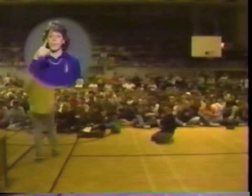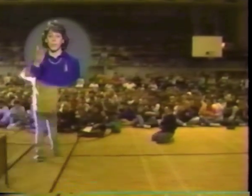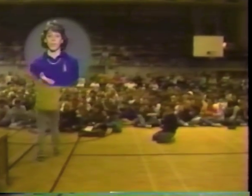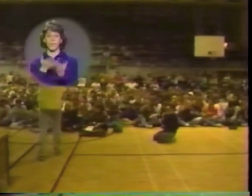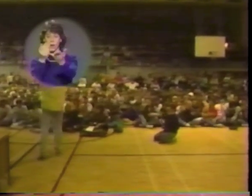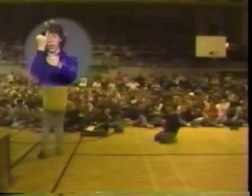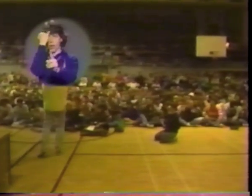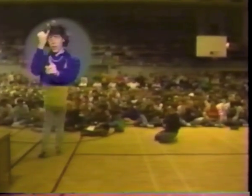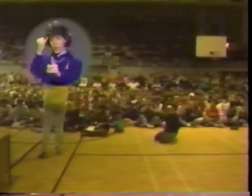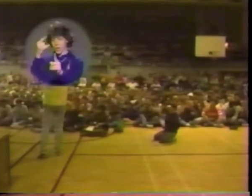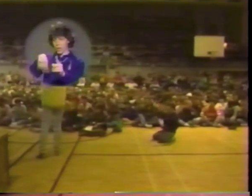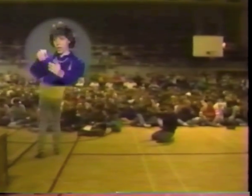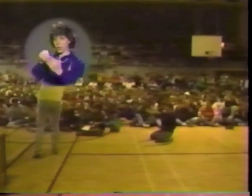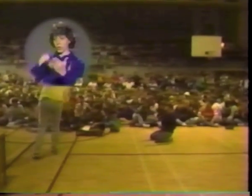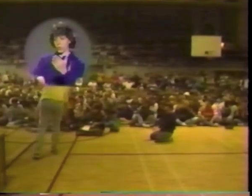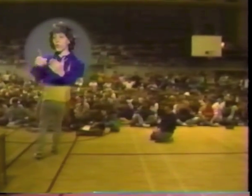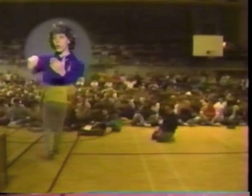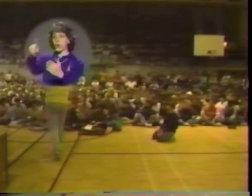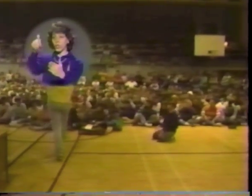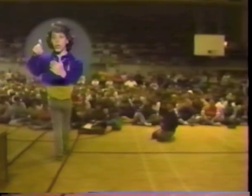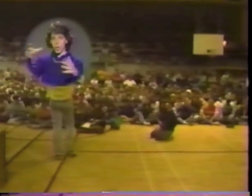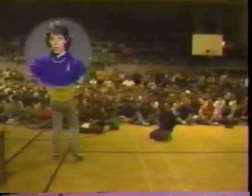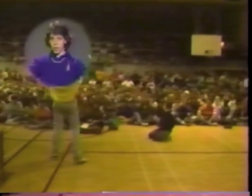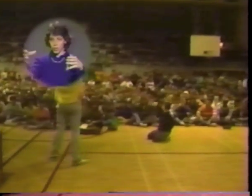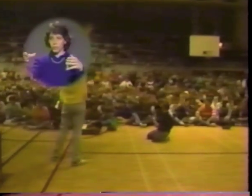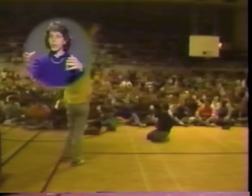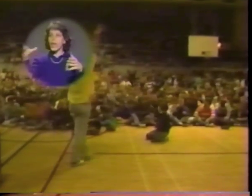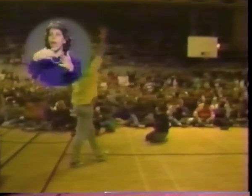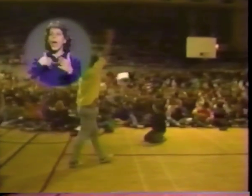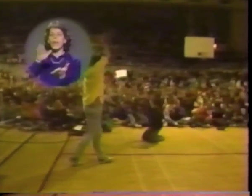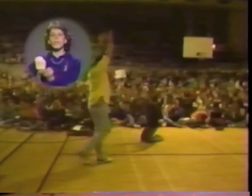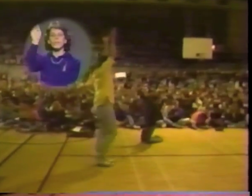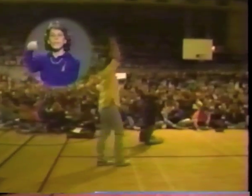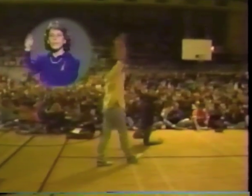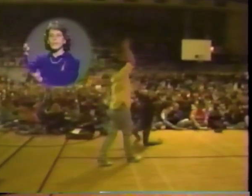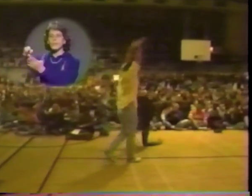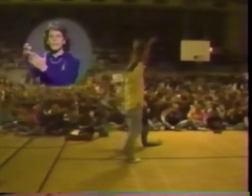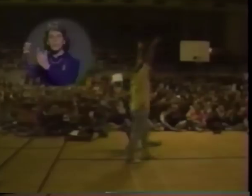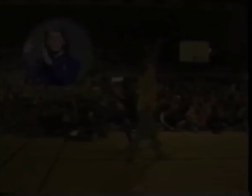at the very least, the students en masse pick up withdrawal forms from the admissions office.